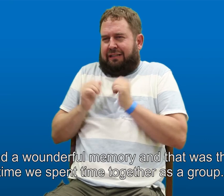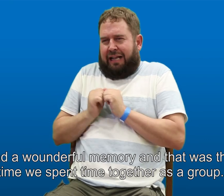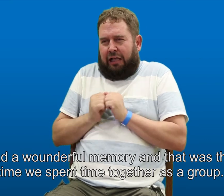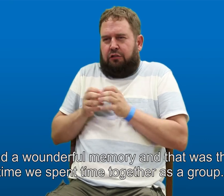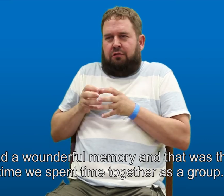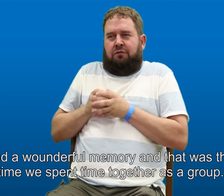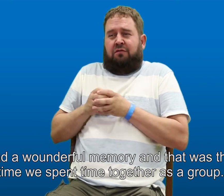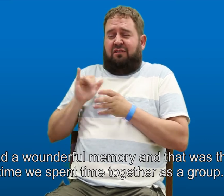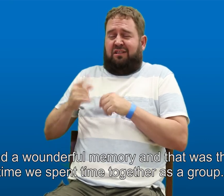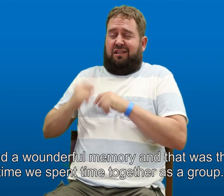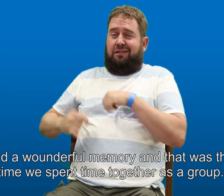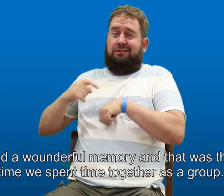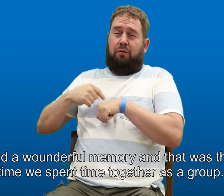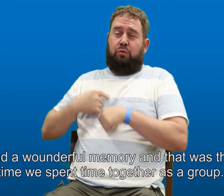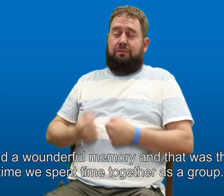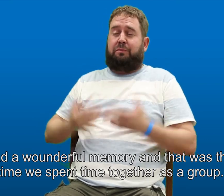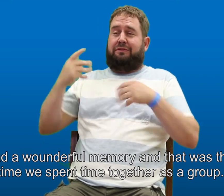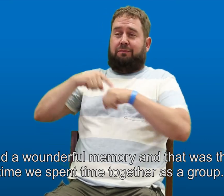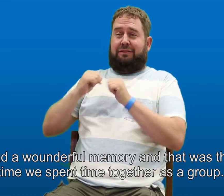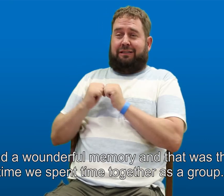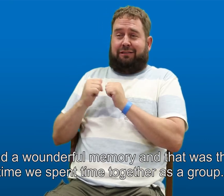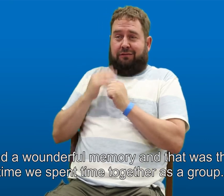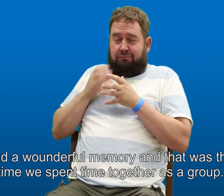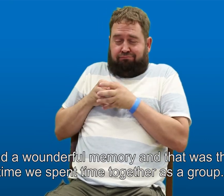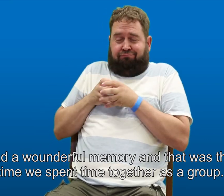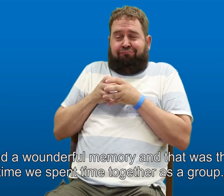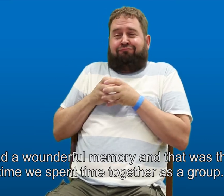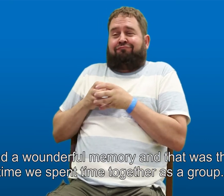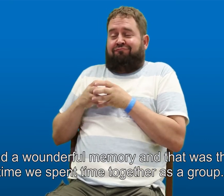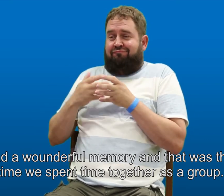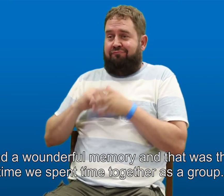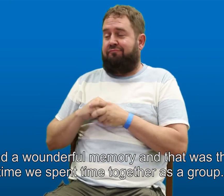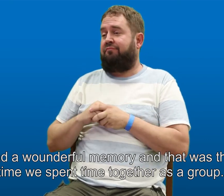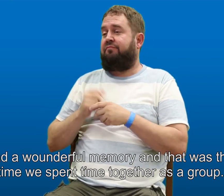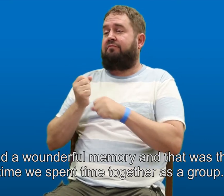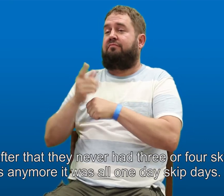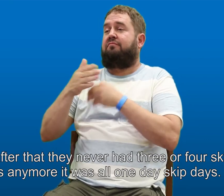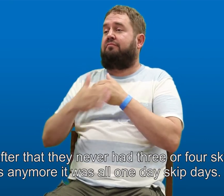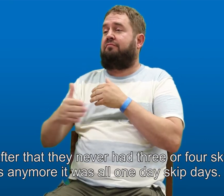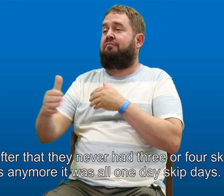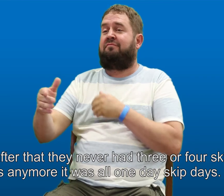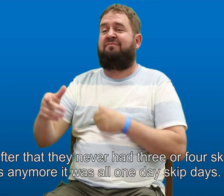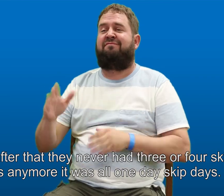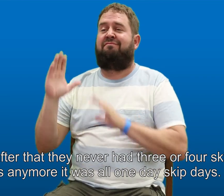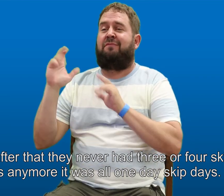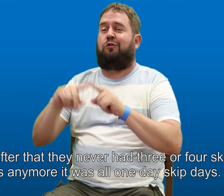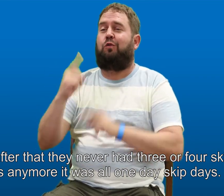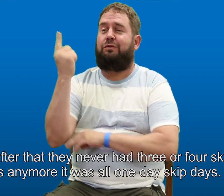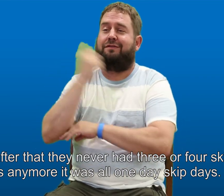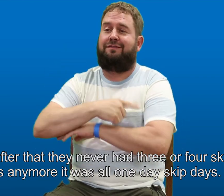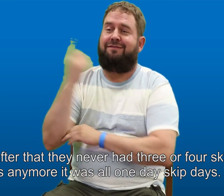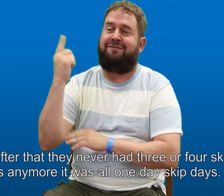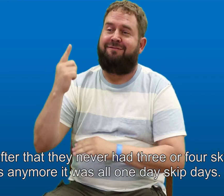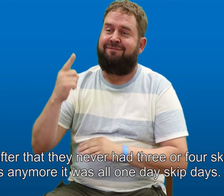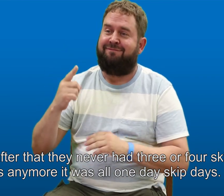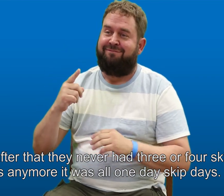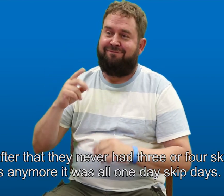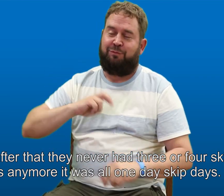Oh, we had a wonderful memory, and, you know, that was the last time we were going to spend time together as a group, and then after that, uh, they never had